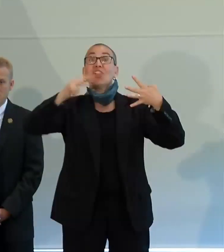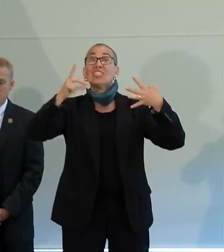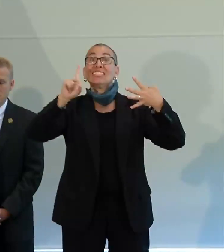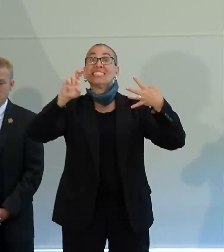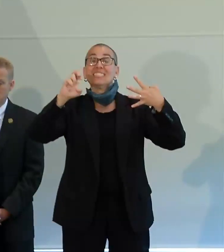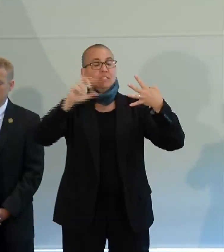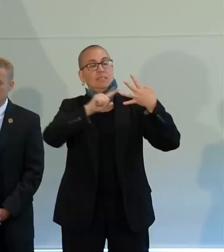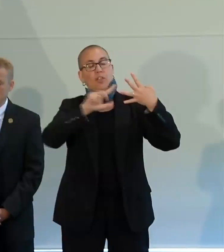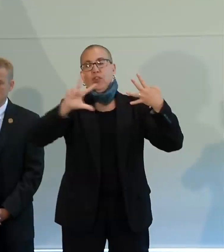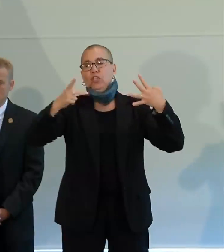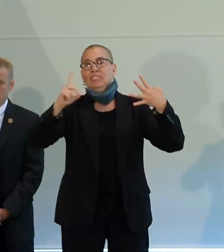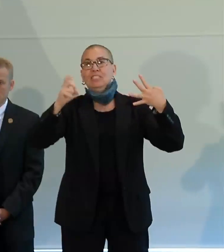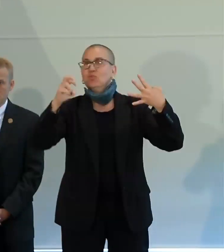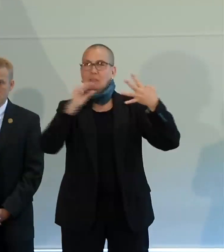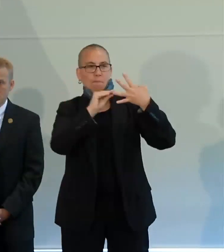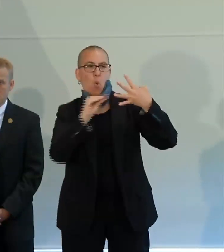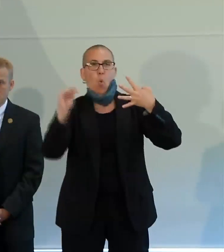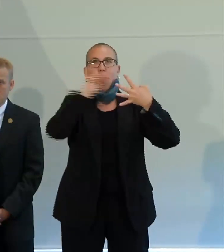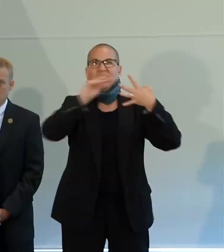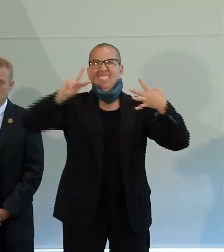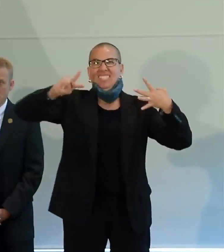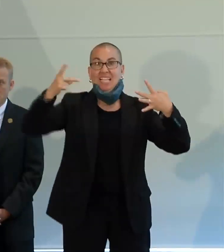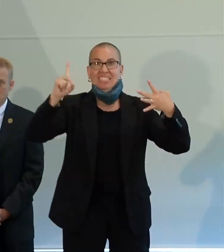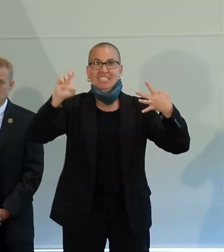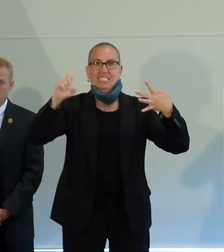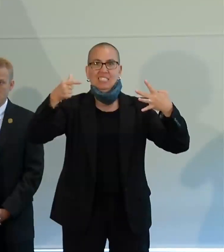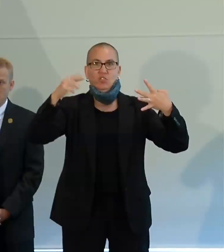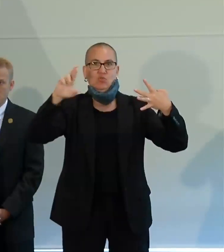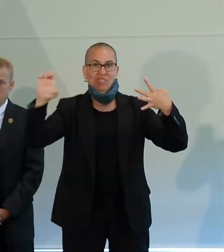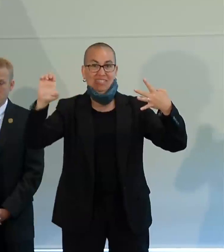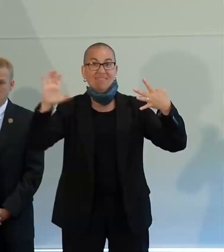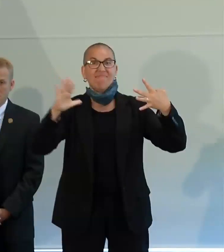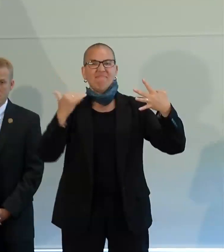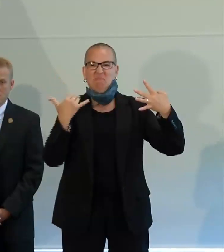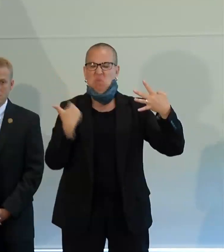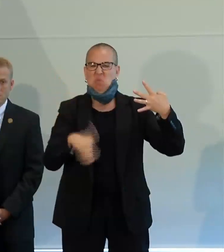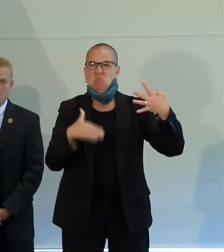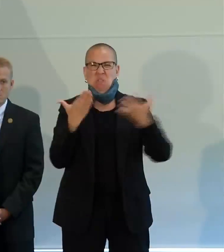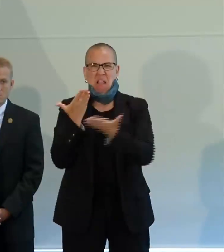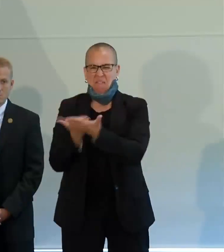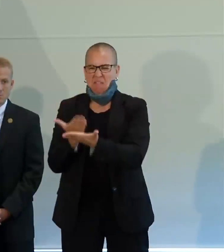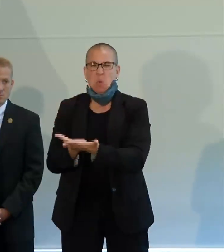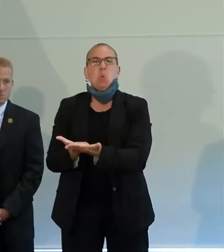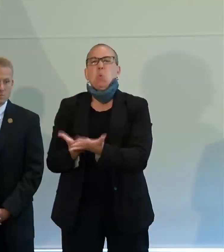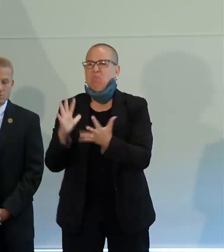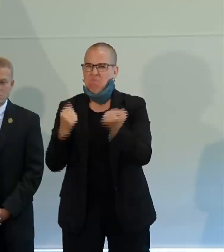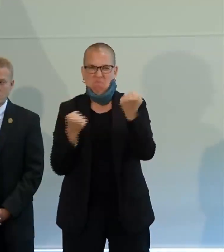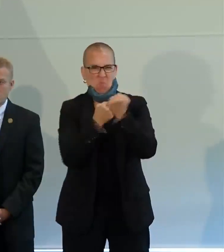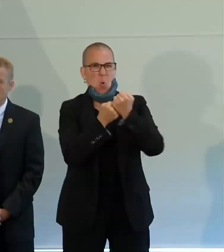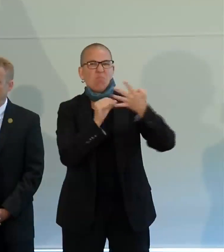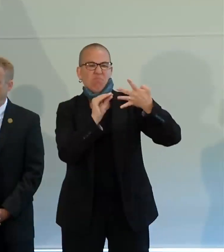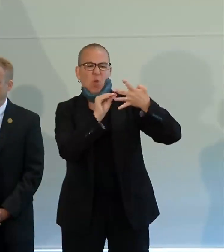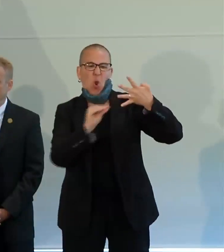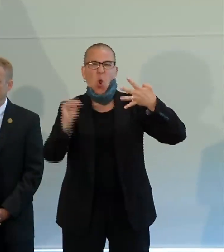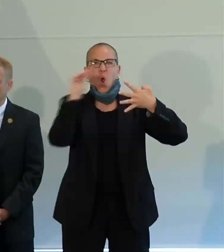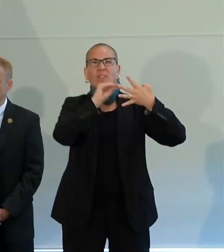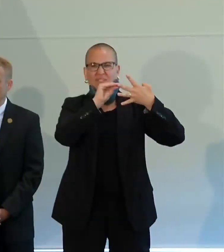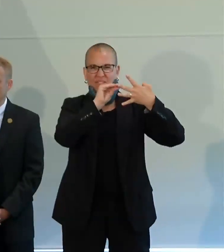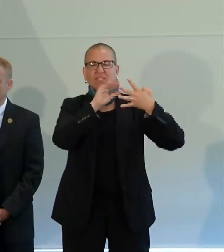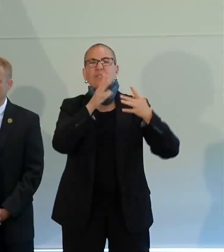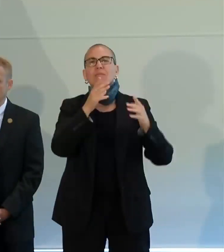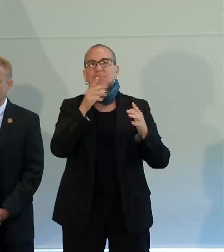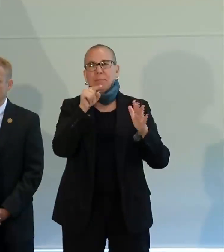the evidence available to us now supports the stronger charge of second-degree murder. We've consulted with each